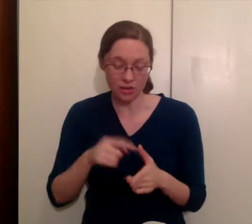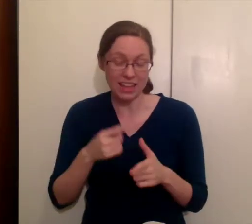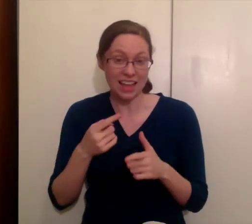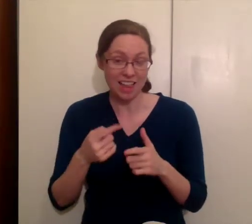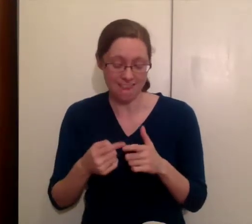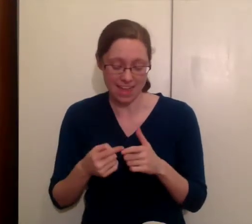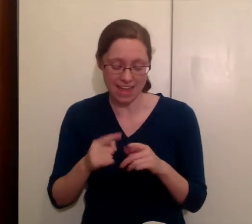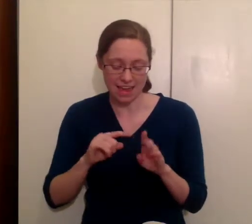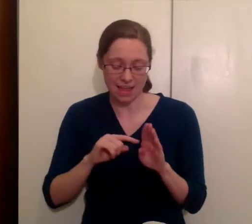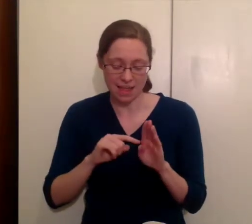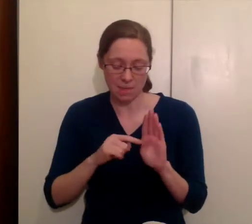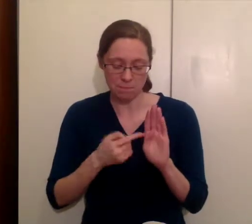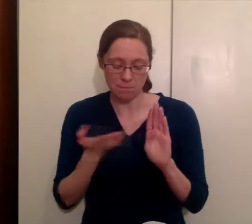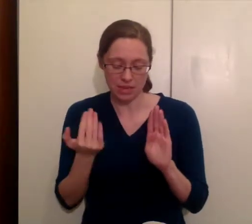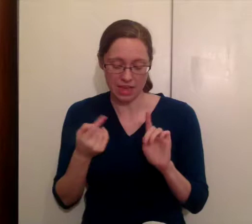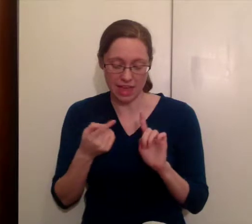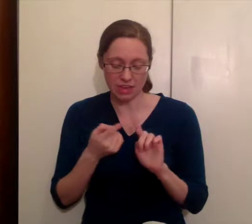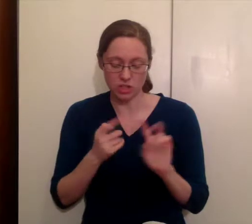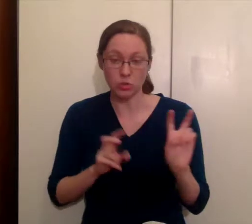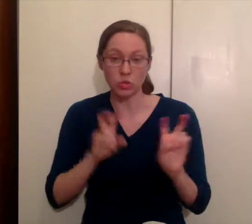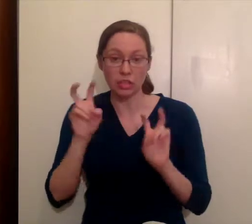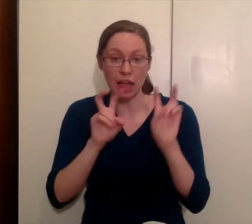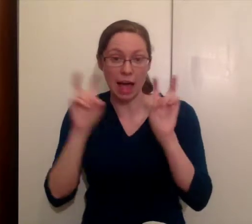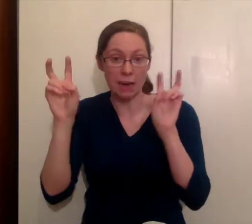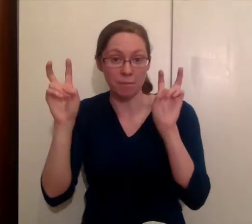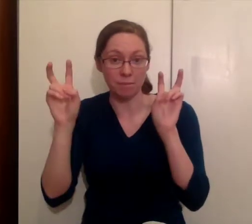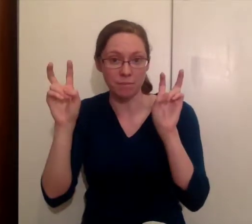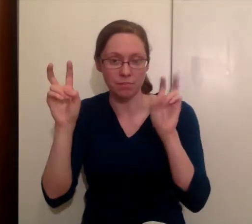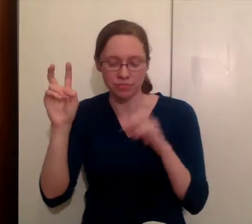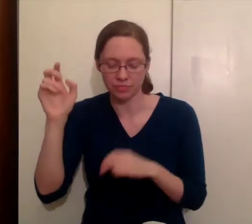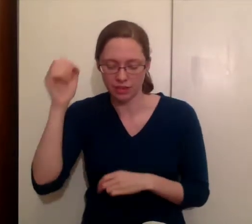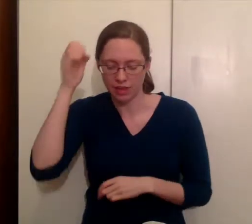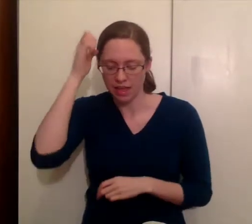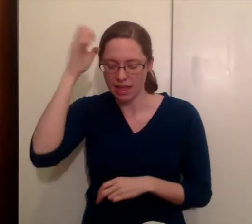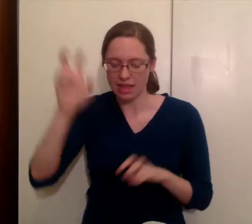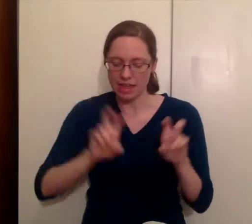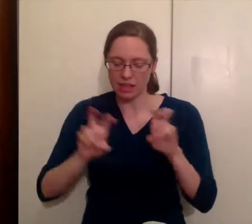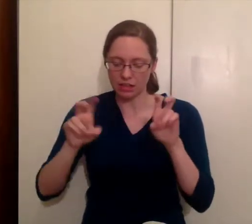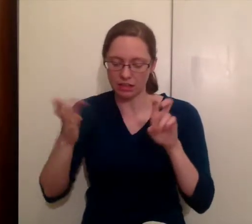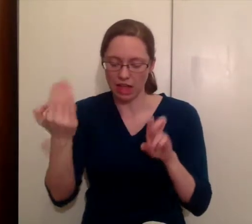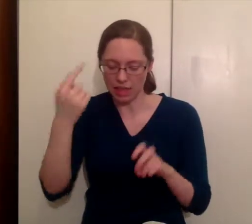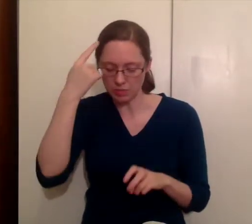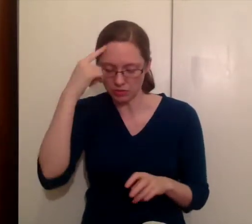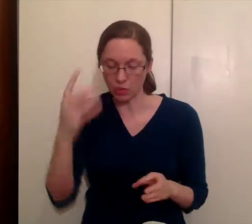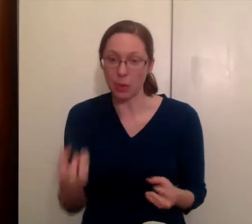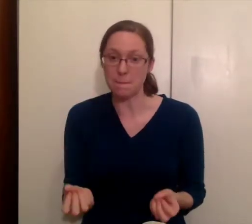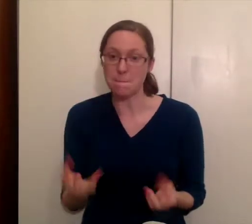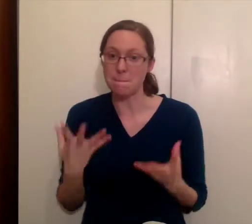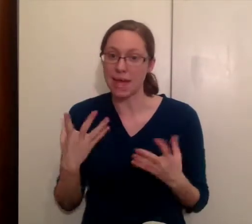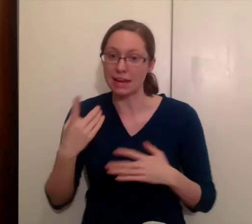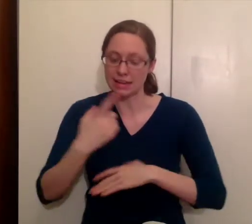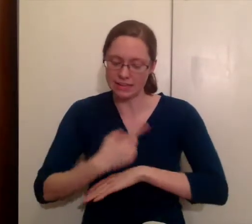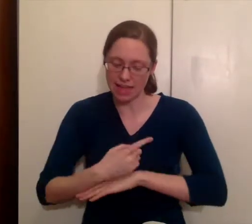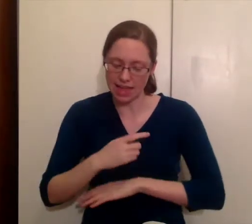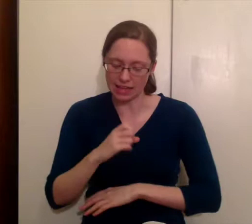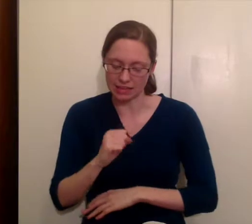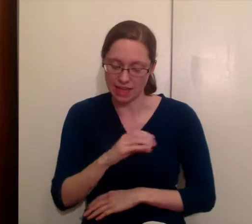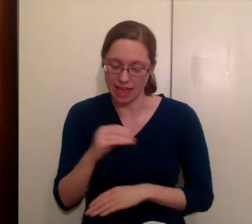Coyote then began to climb. He climbed for many days